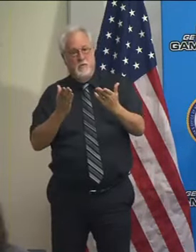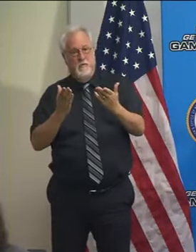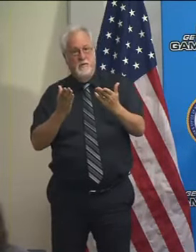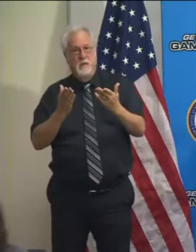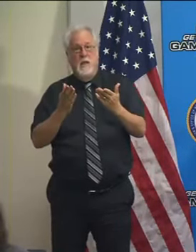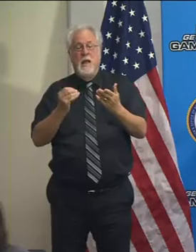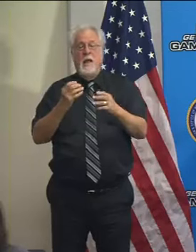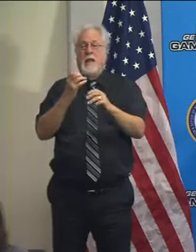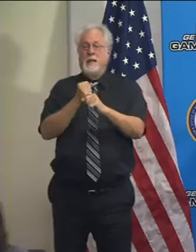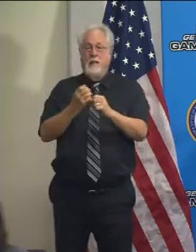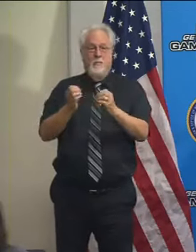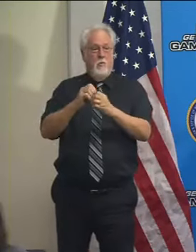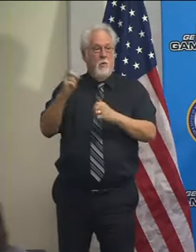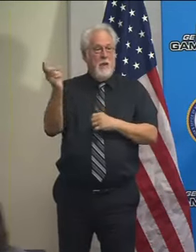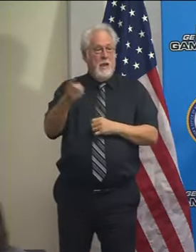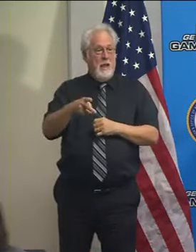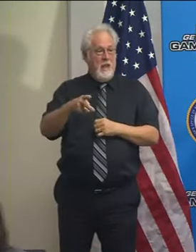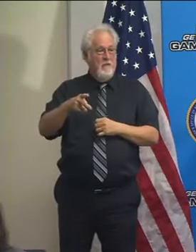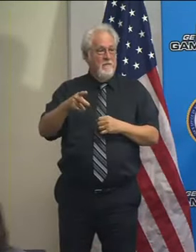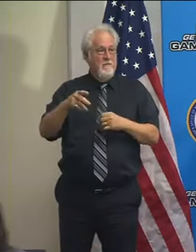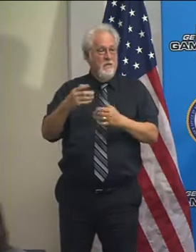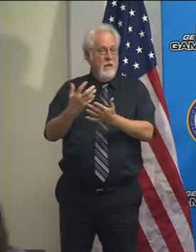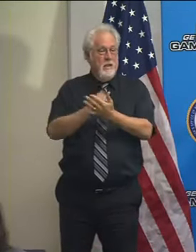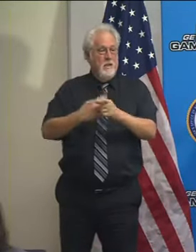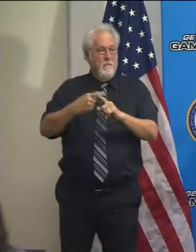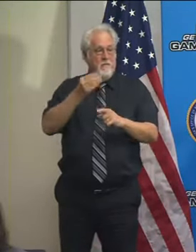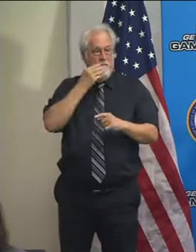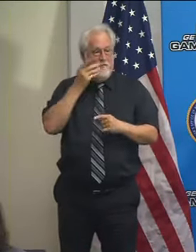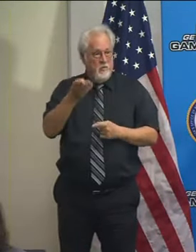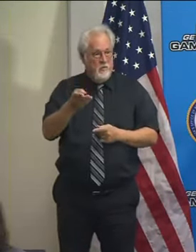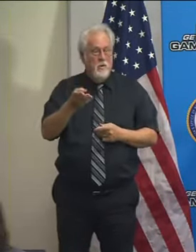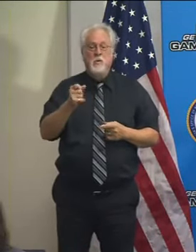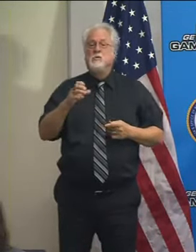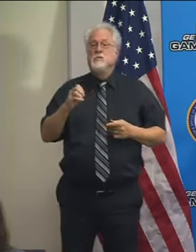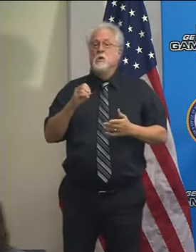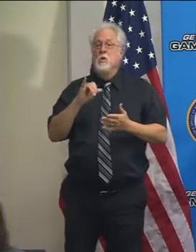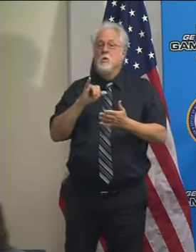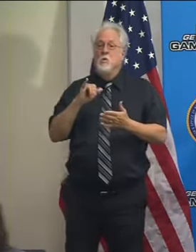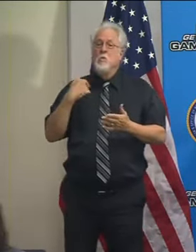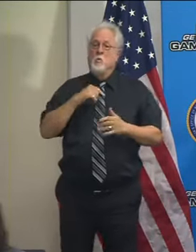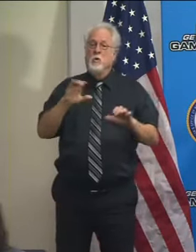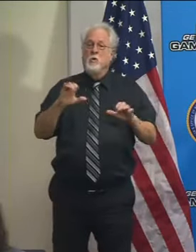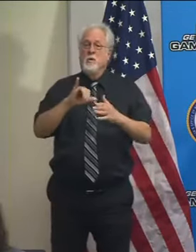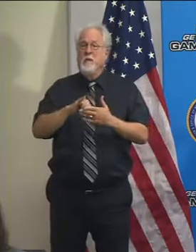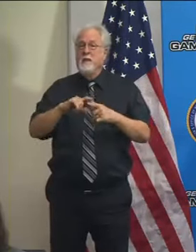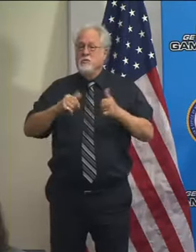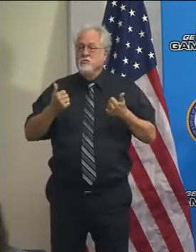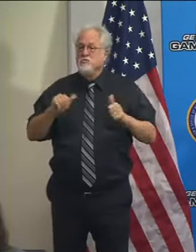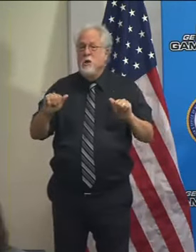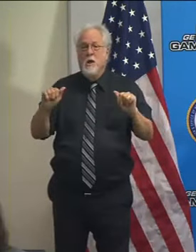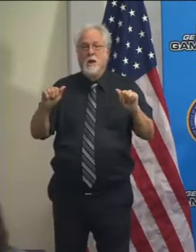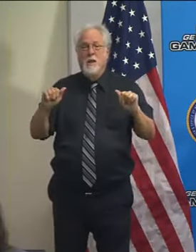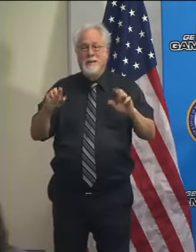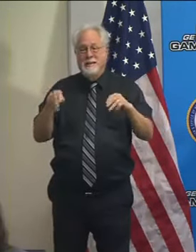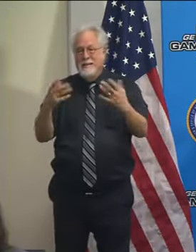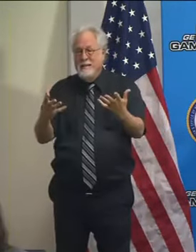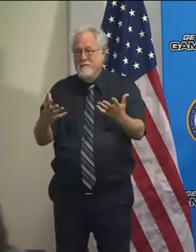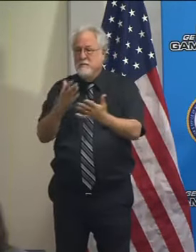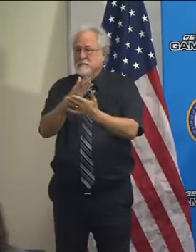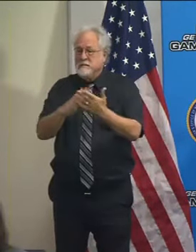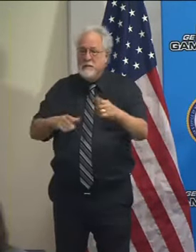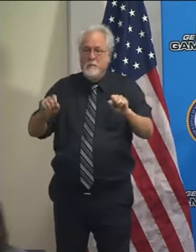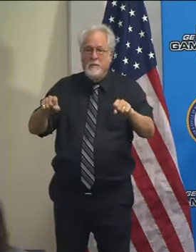get more than half of their income from the food service component of their business. So those are things that we're doing to try to give them some